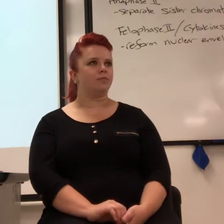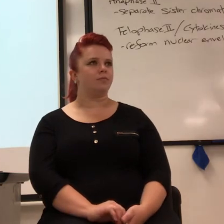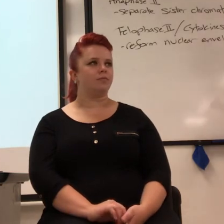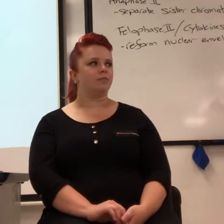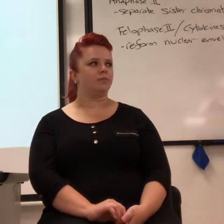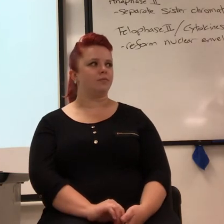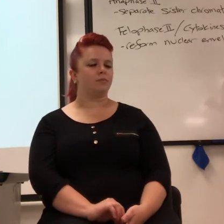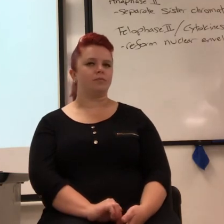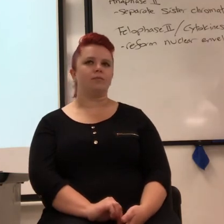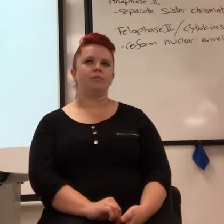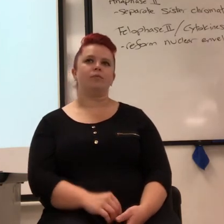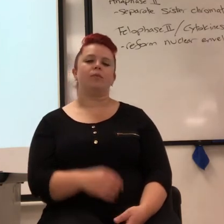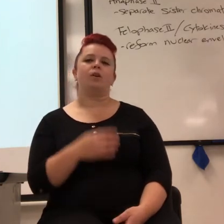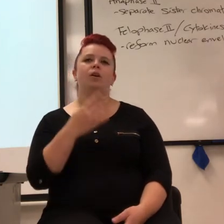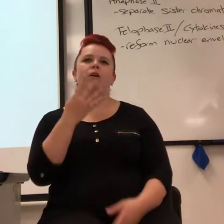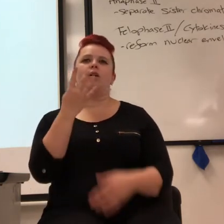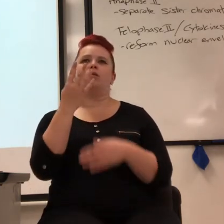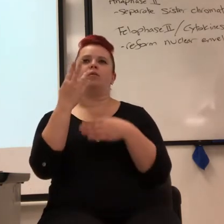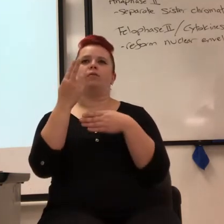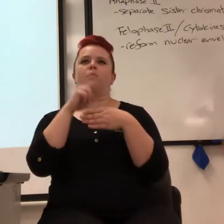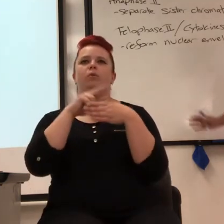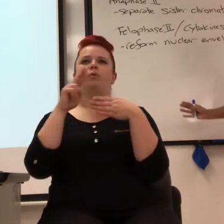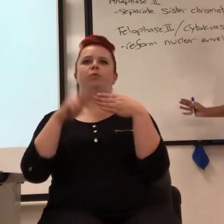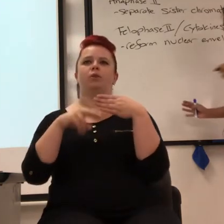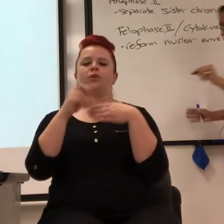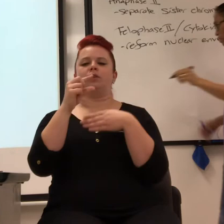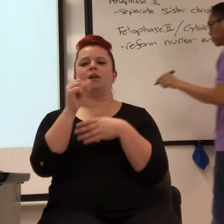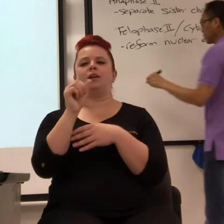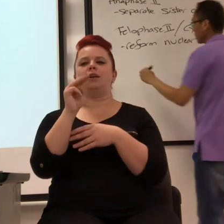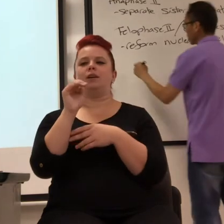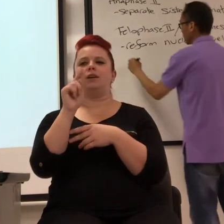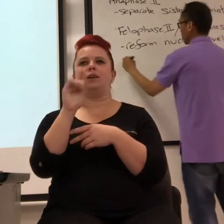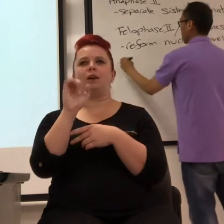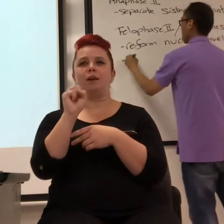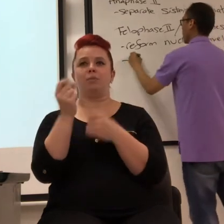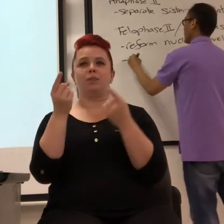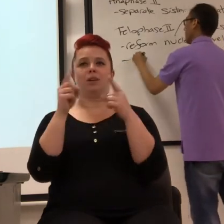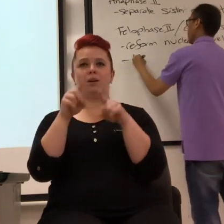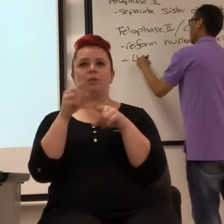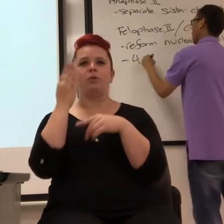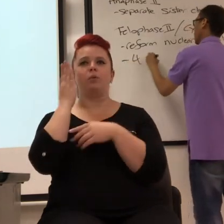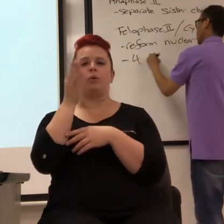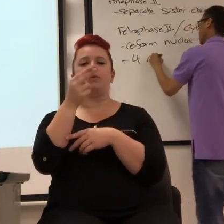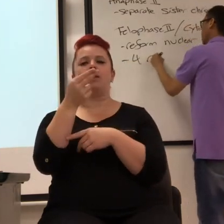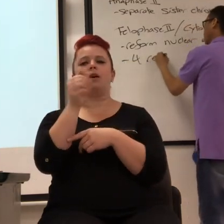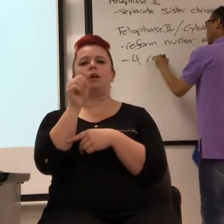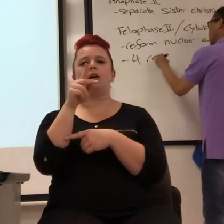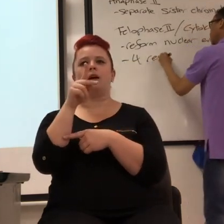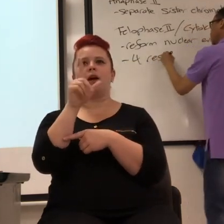Four resulting gametes will be haploid, not replicated.